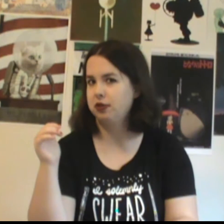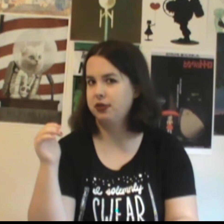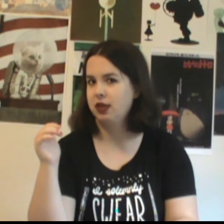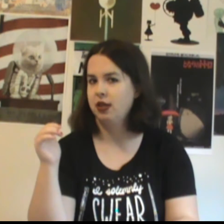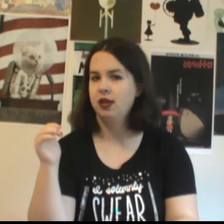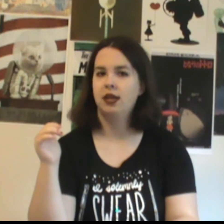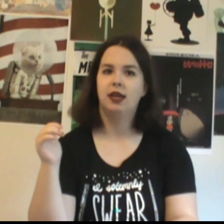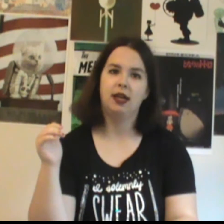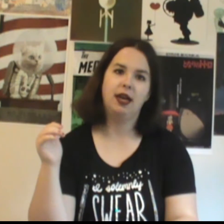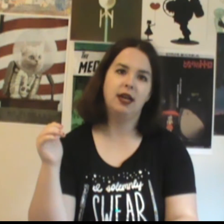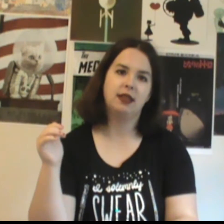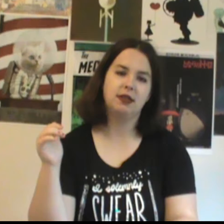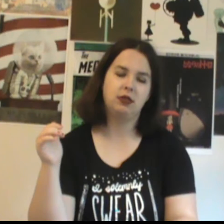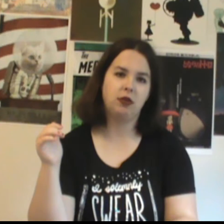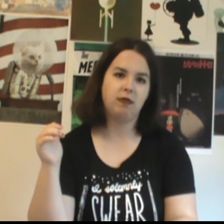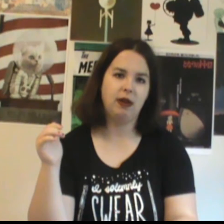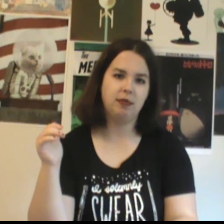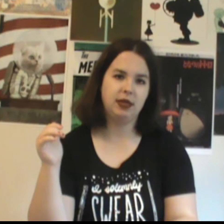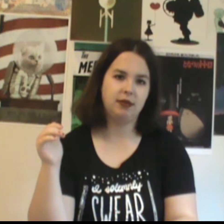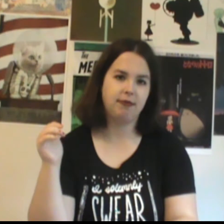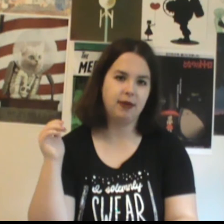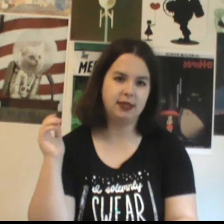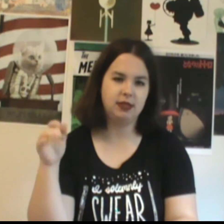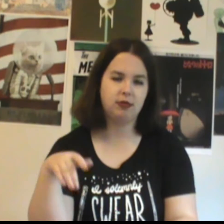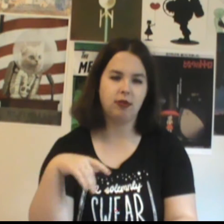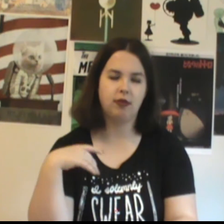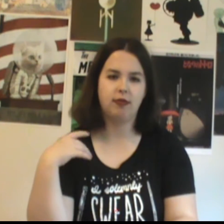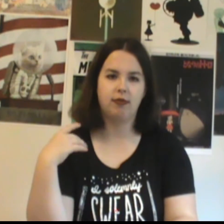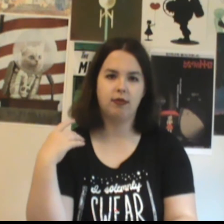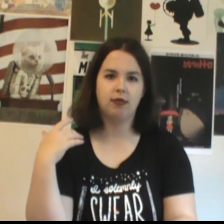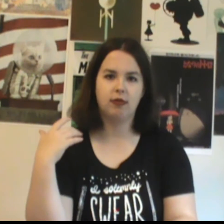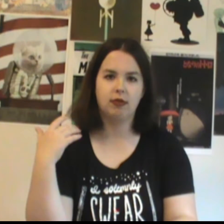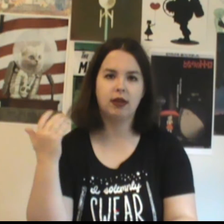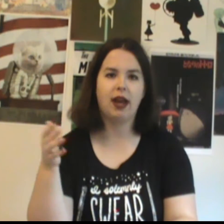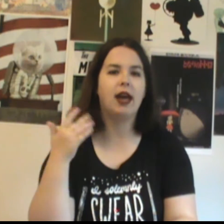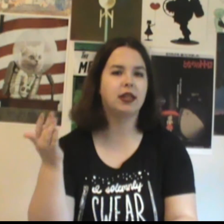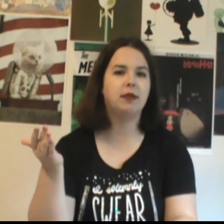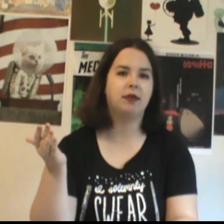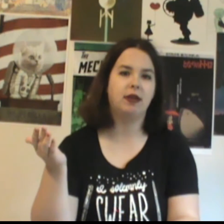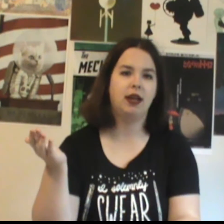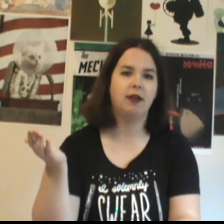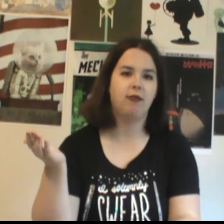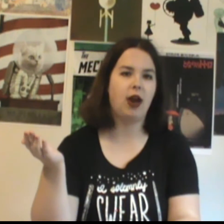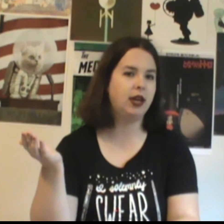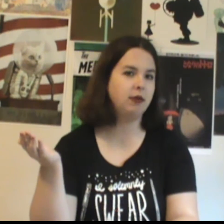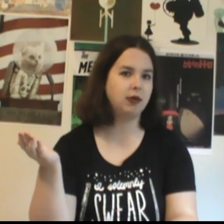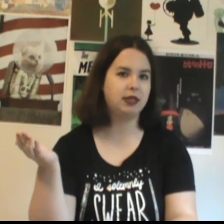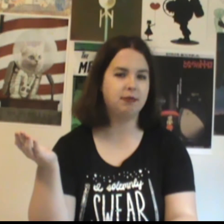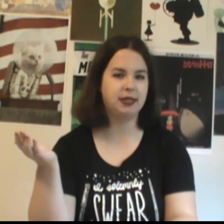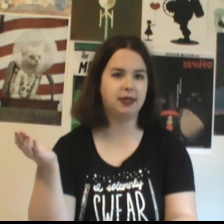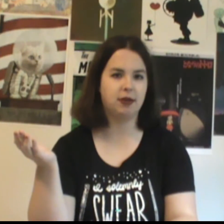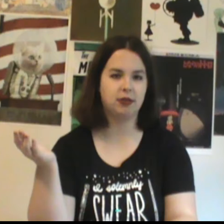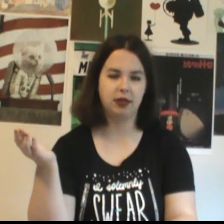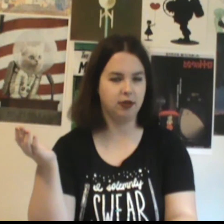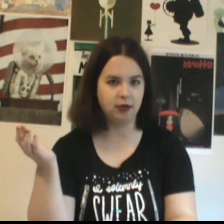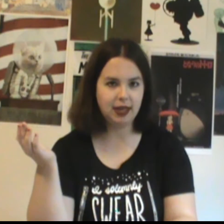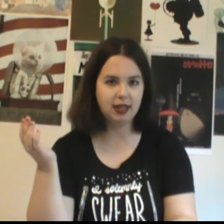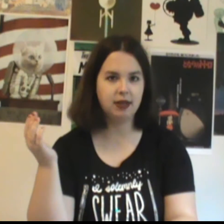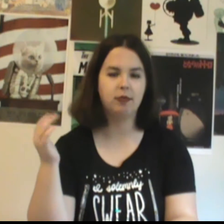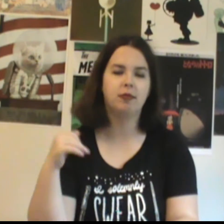girls and the Stone family's voices sort of guiding them to end up finding where these missing girls are located.